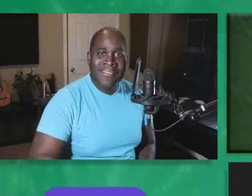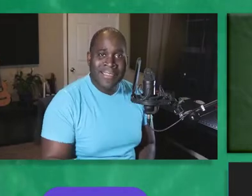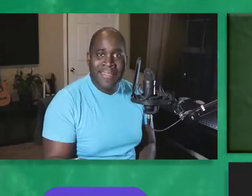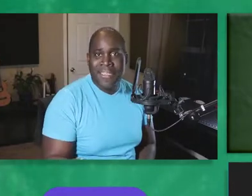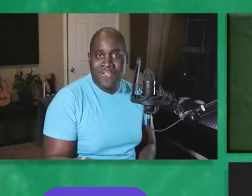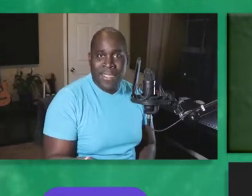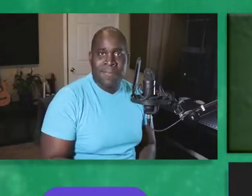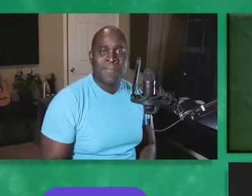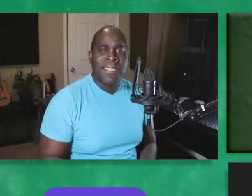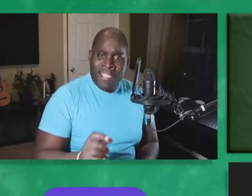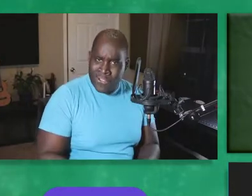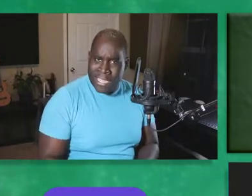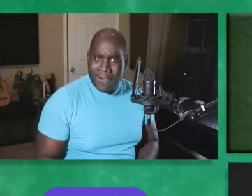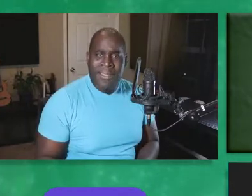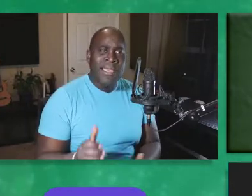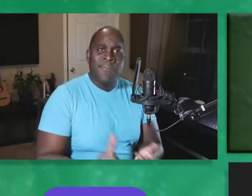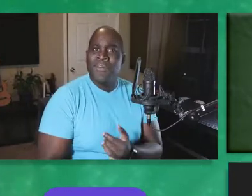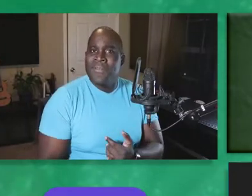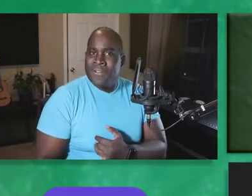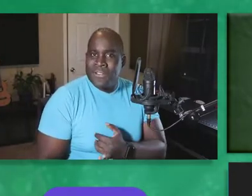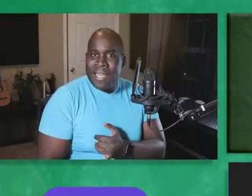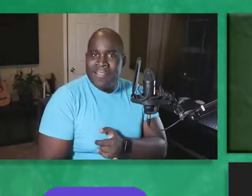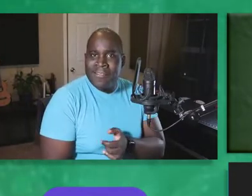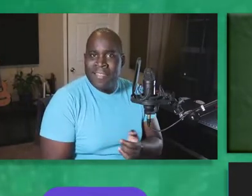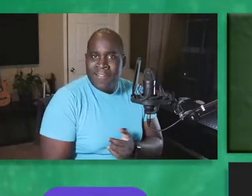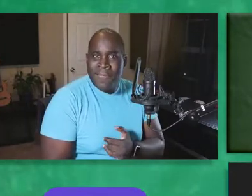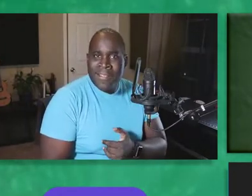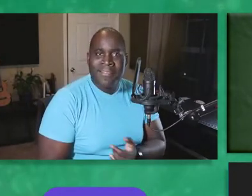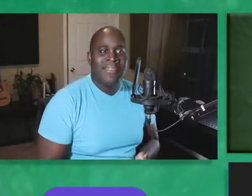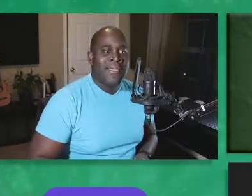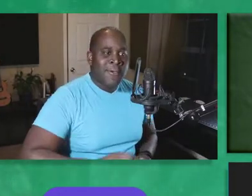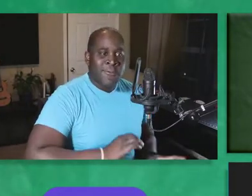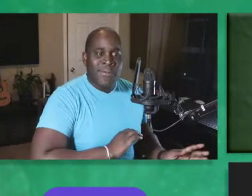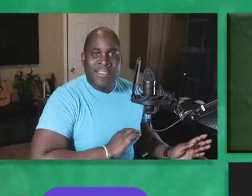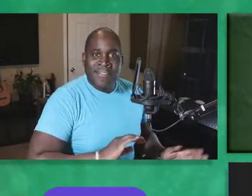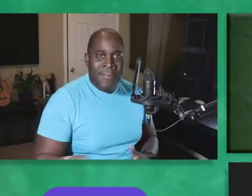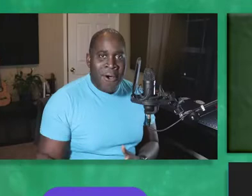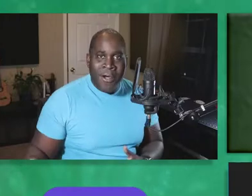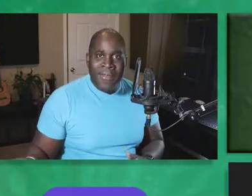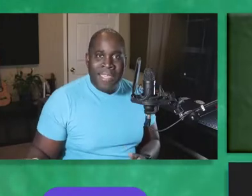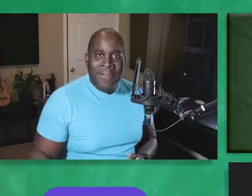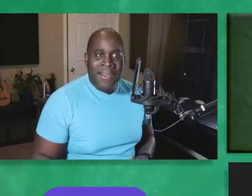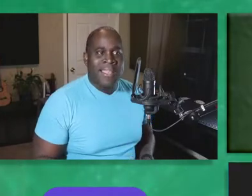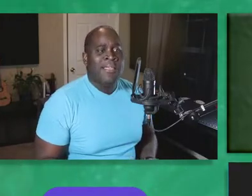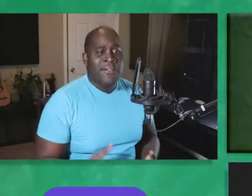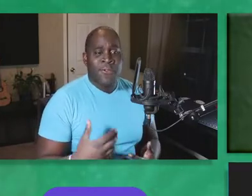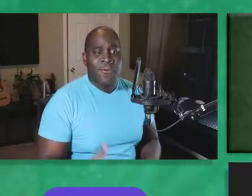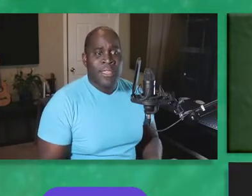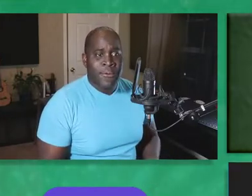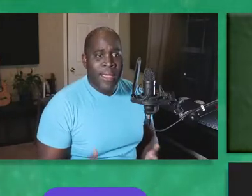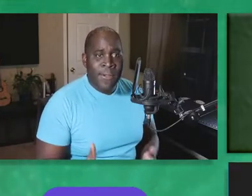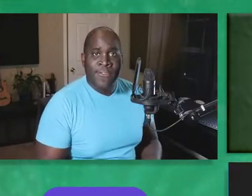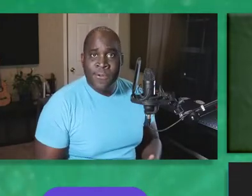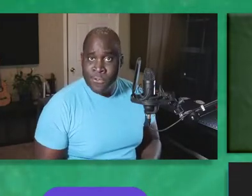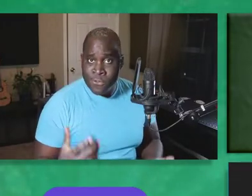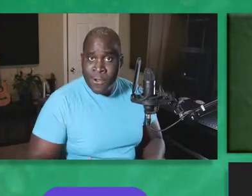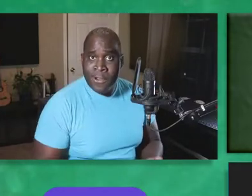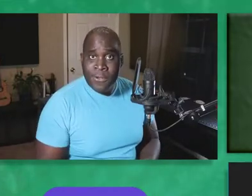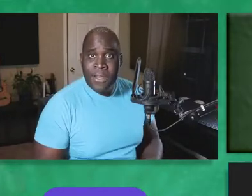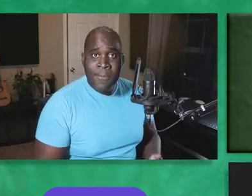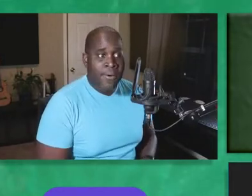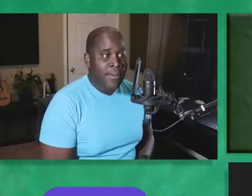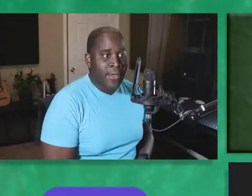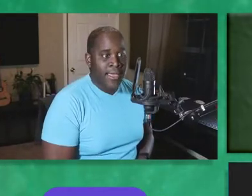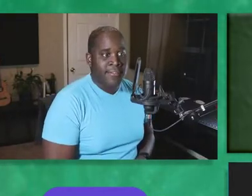even classes online that you can check out. Bill Vickers classes, Lifeprint. Release them all on the internet. They're really great resources.